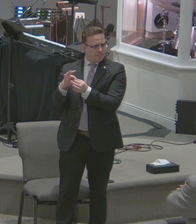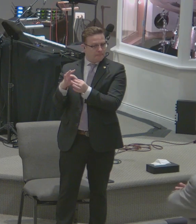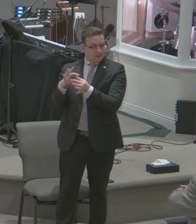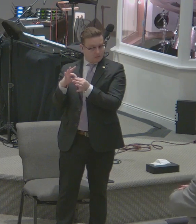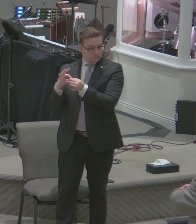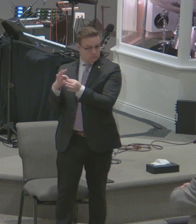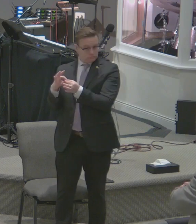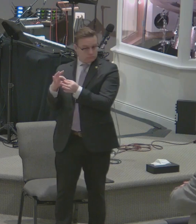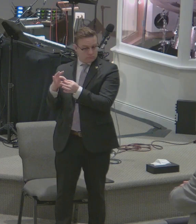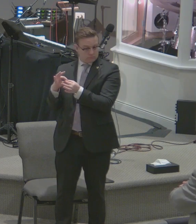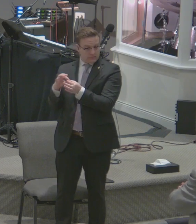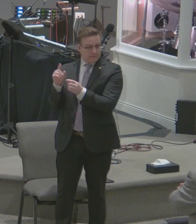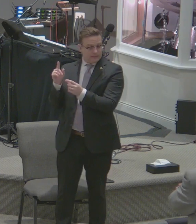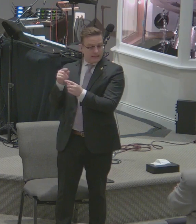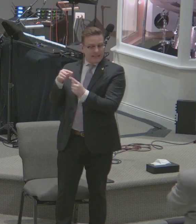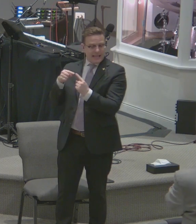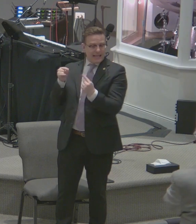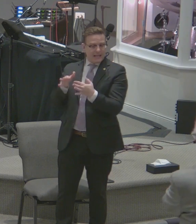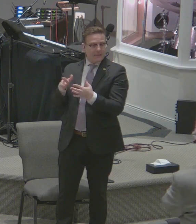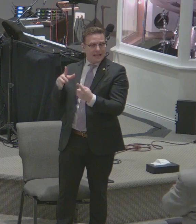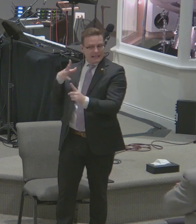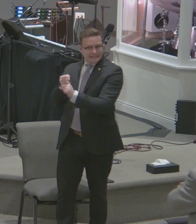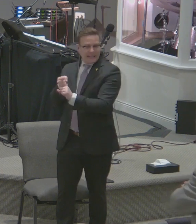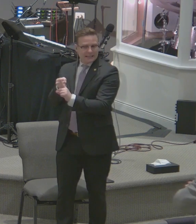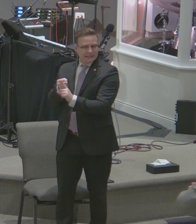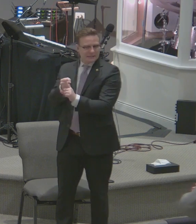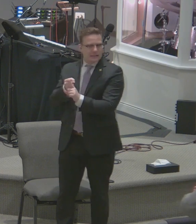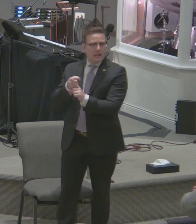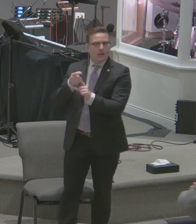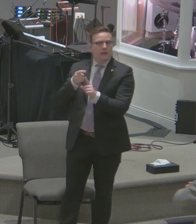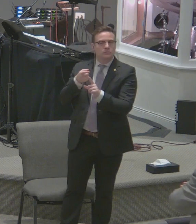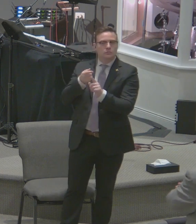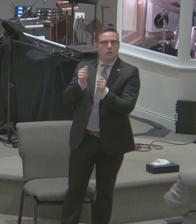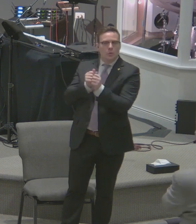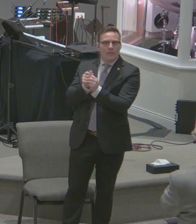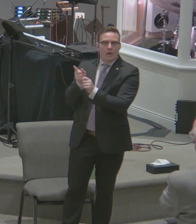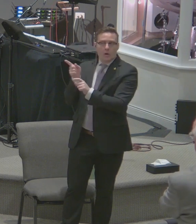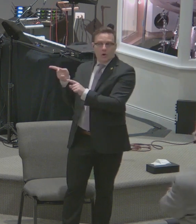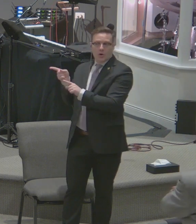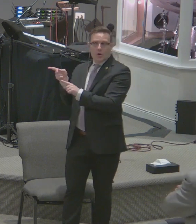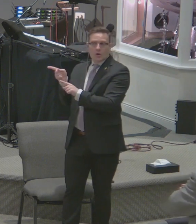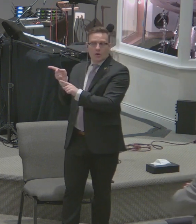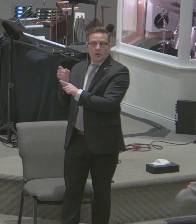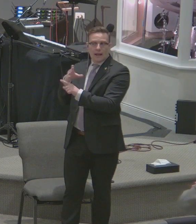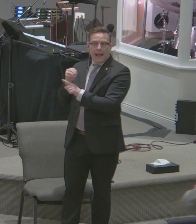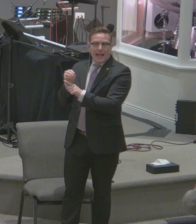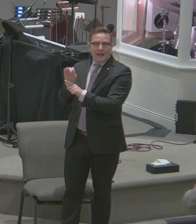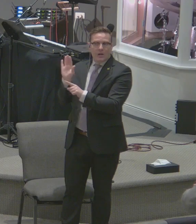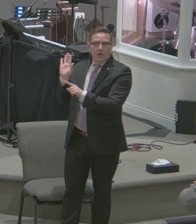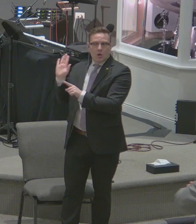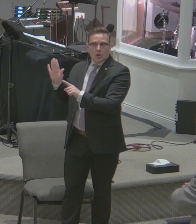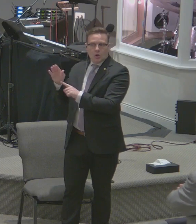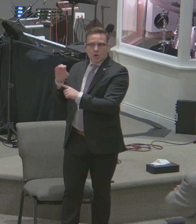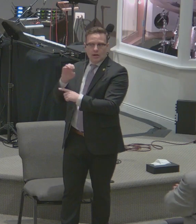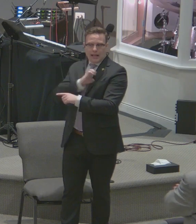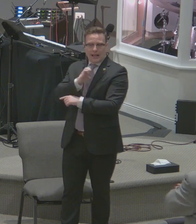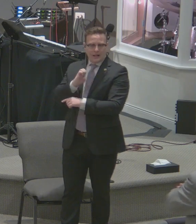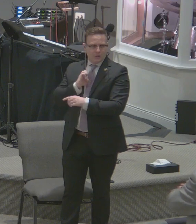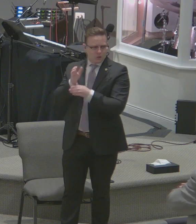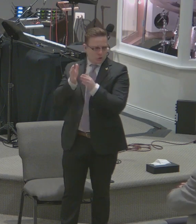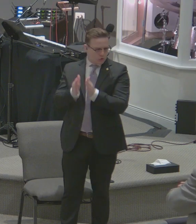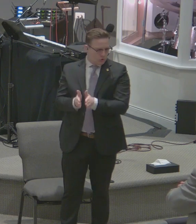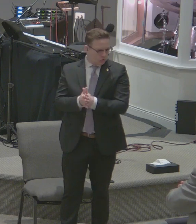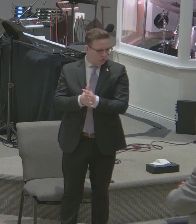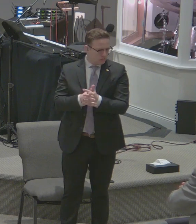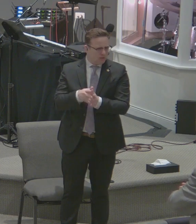the one between not her parents, between her and myself and my wife. We have to